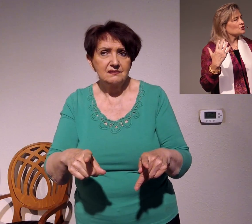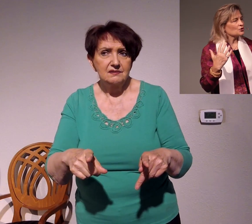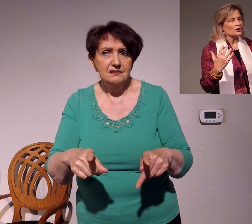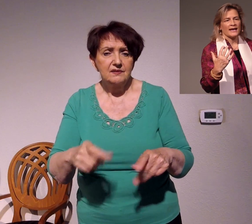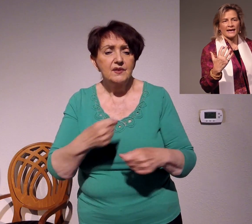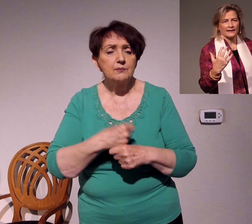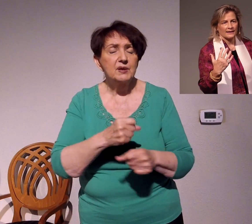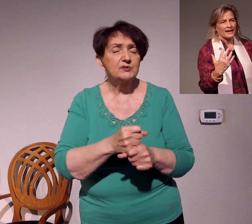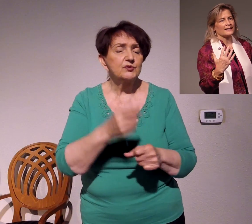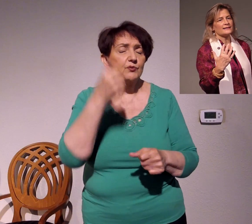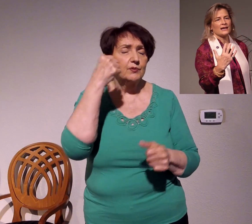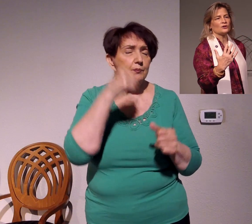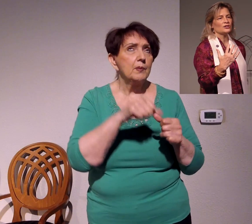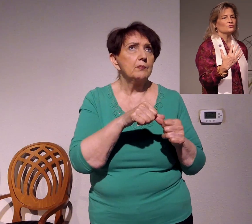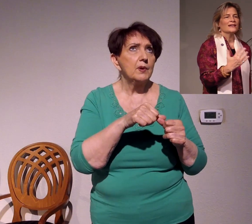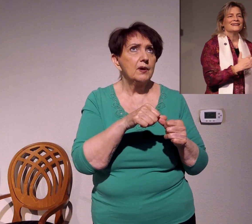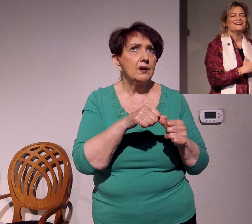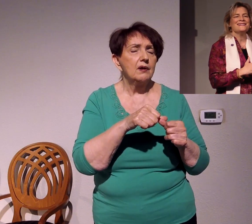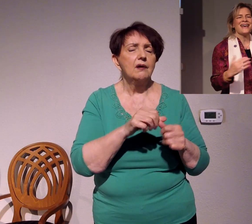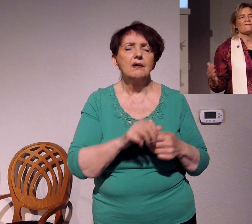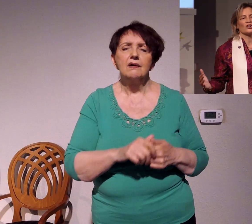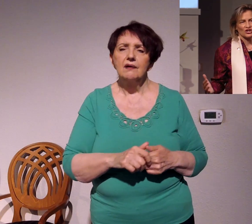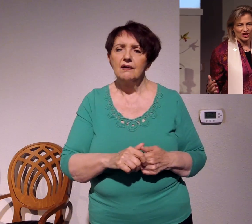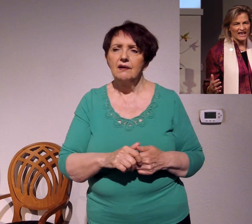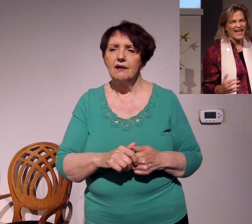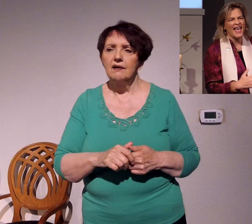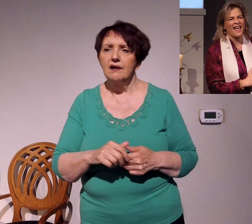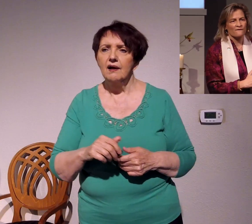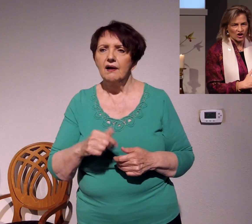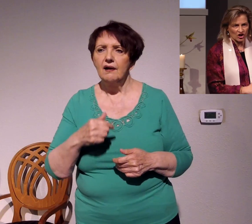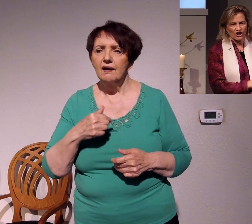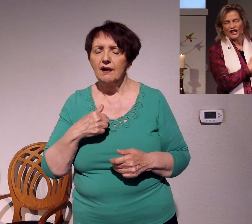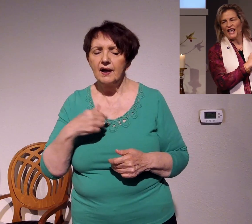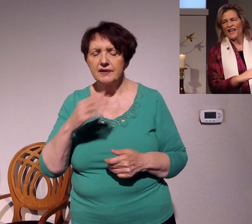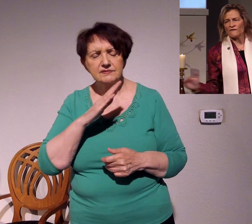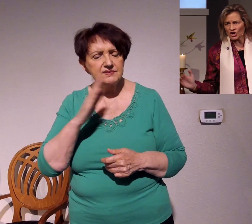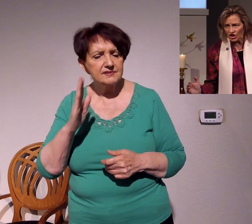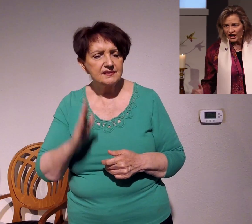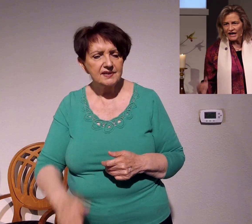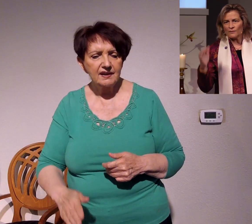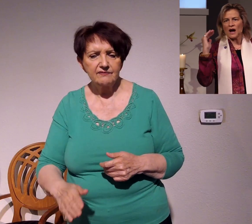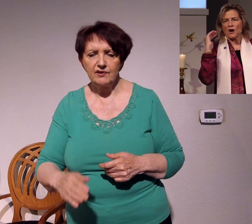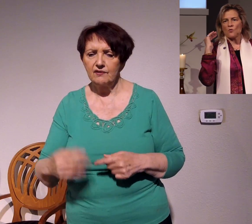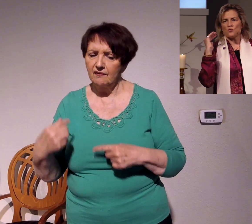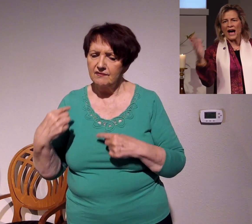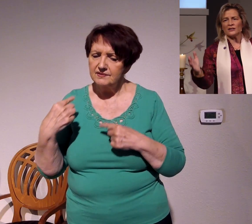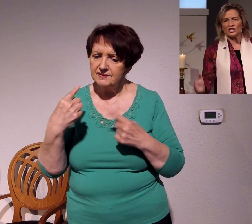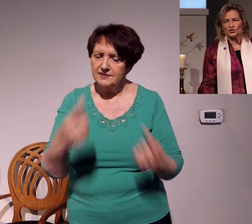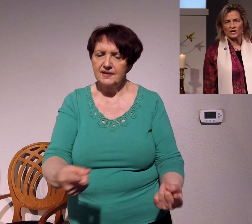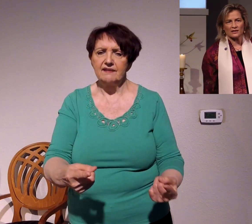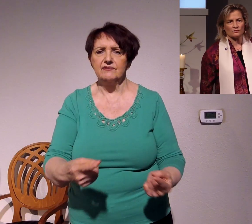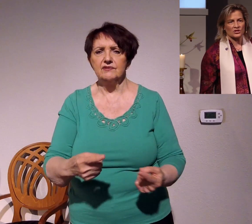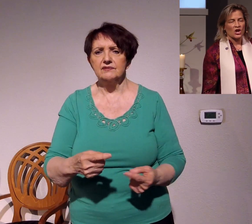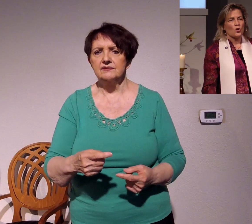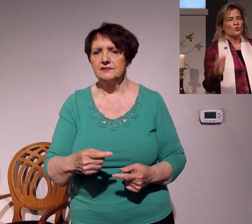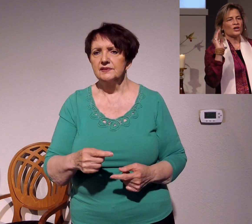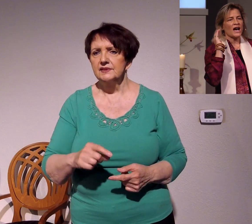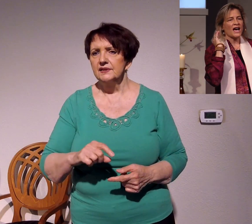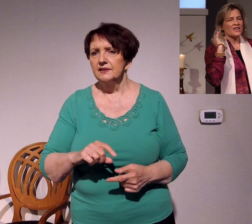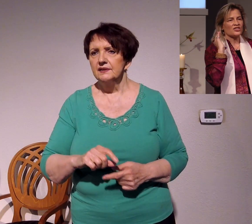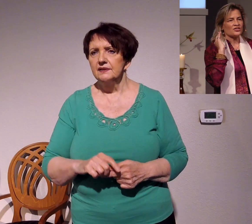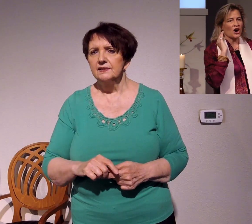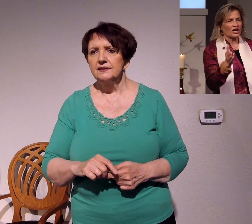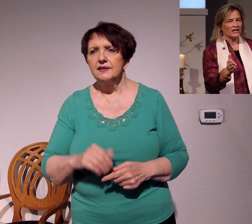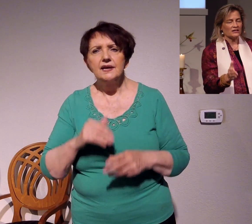Because I sure to heck, I can tell you, never, ever in my wildest dreams